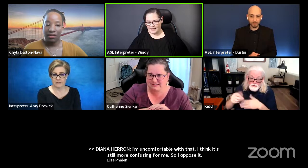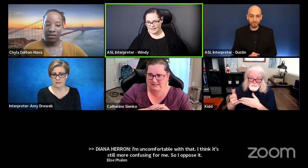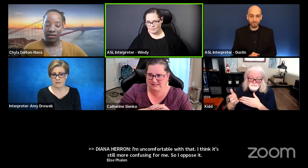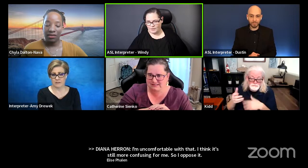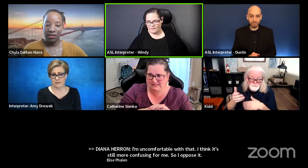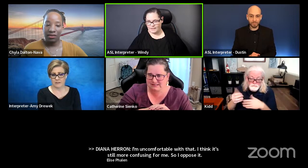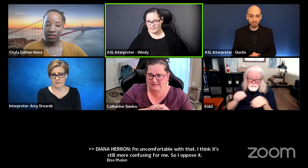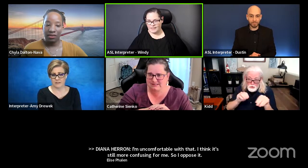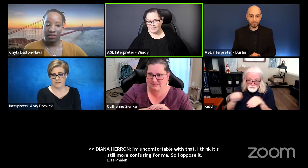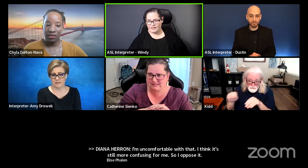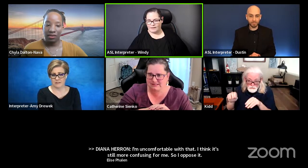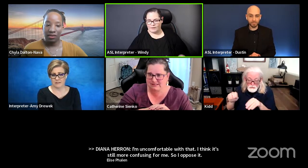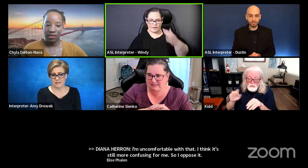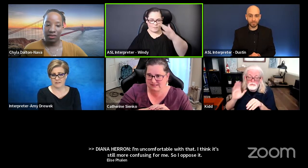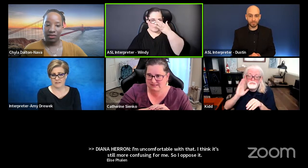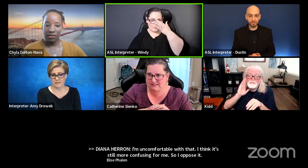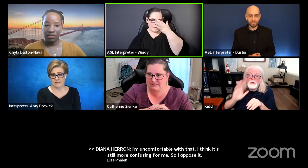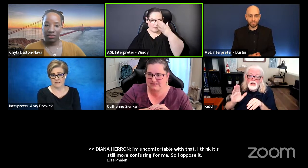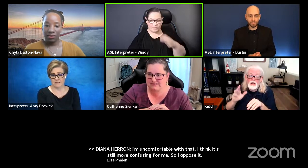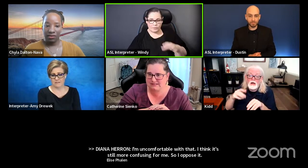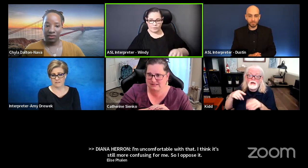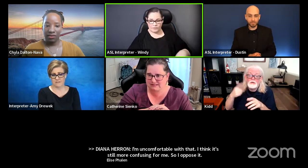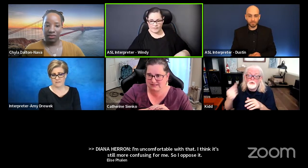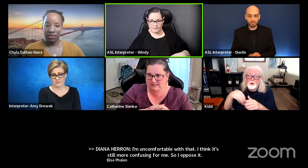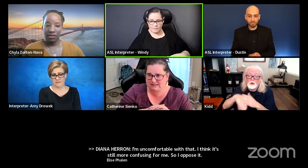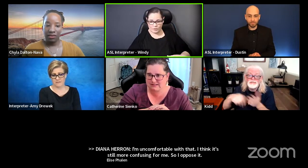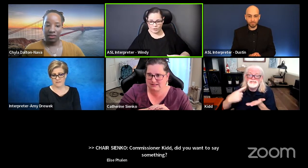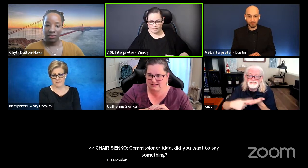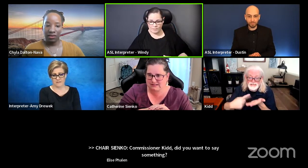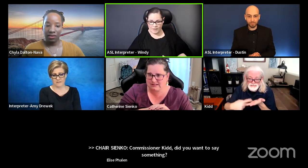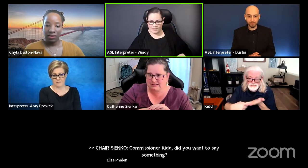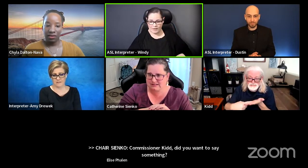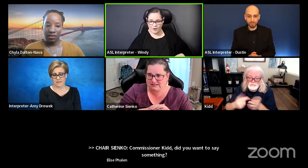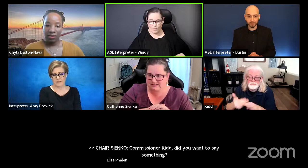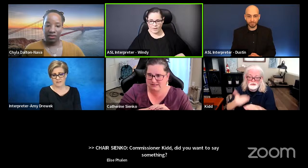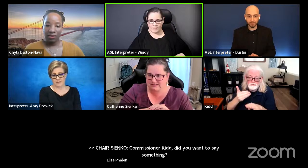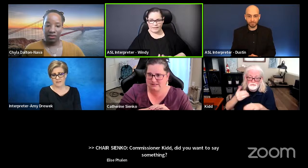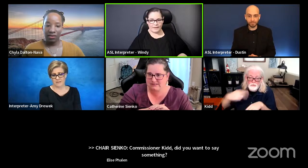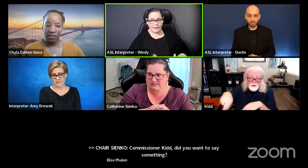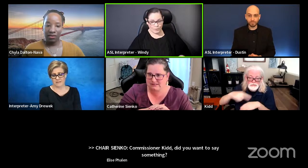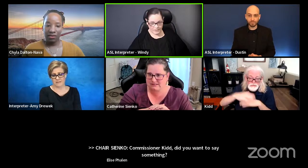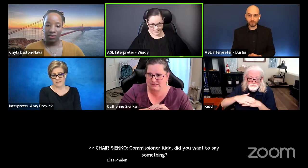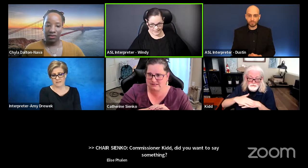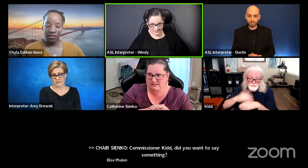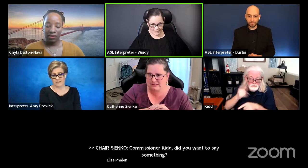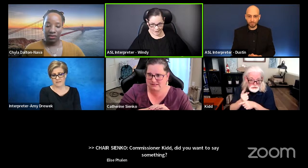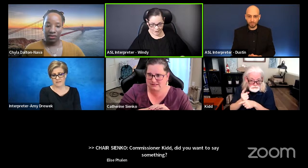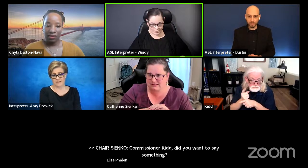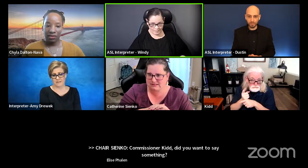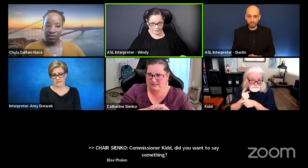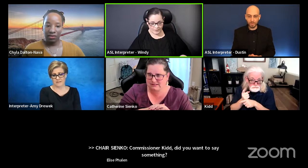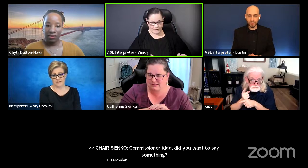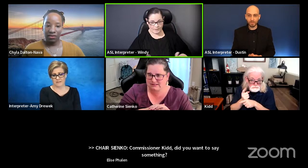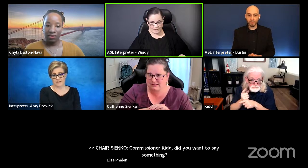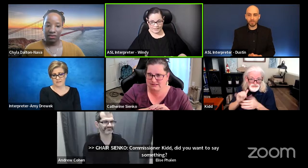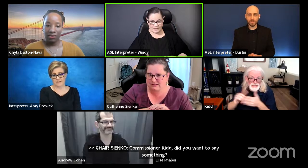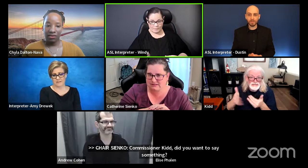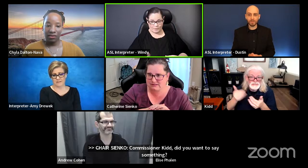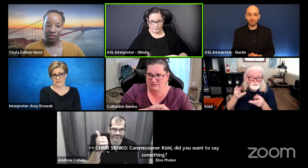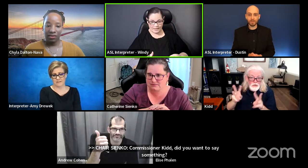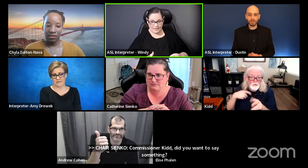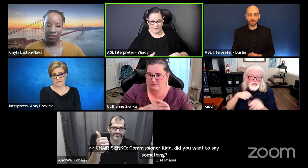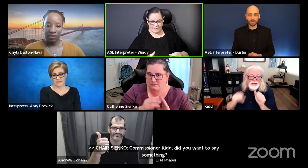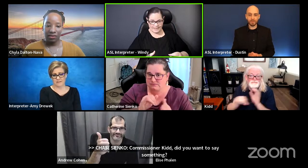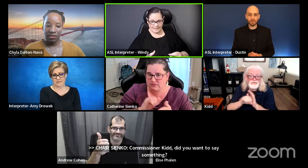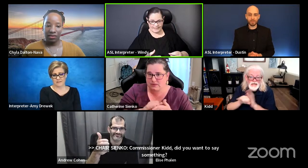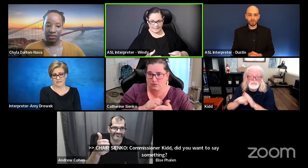As I said previously, that we approve this motion, but then it goes into discussion before it goes onto the